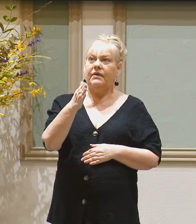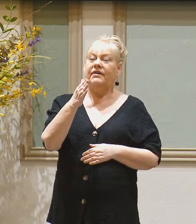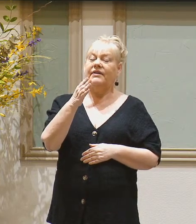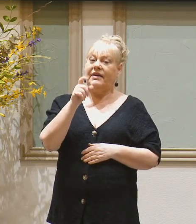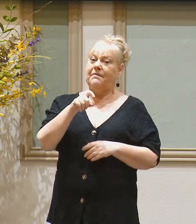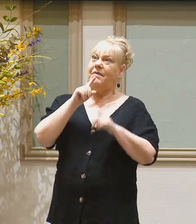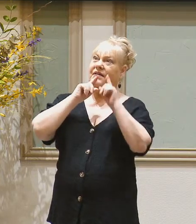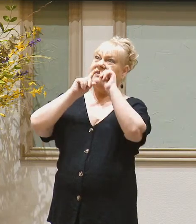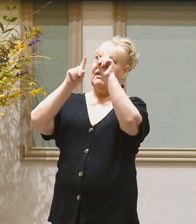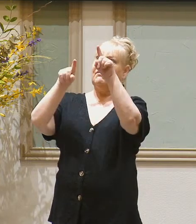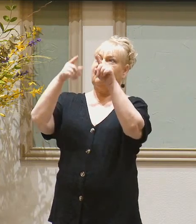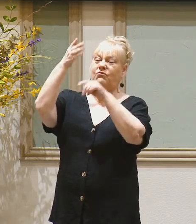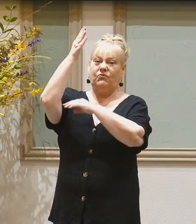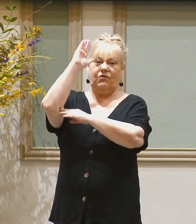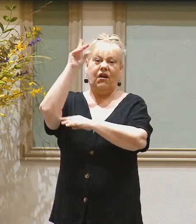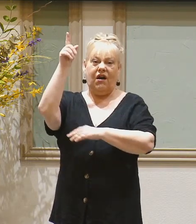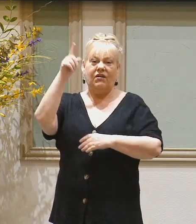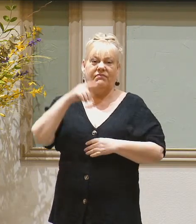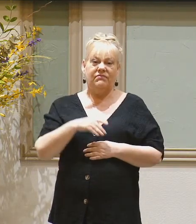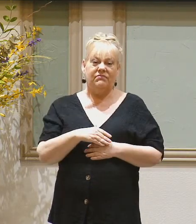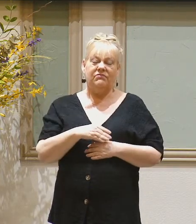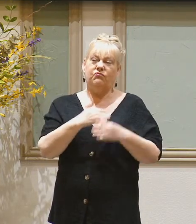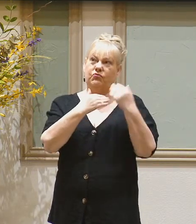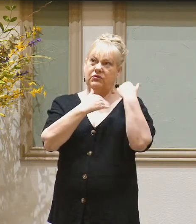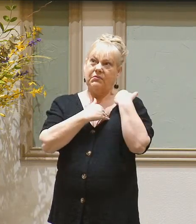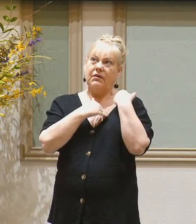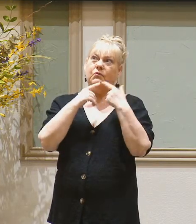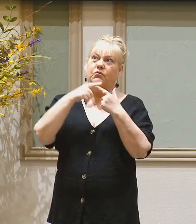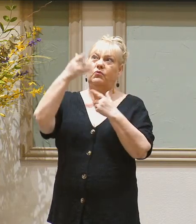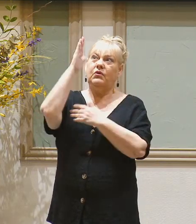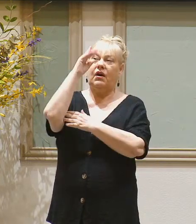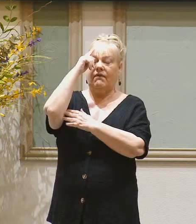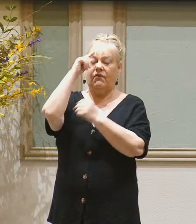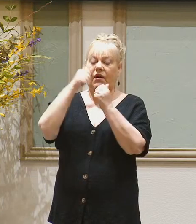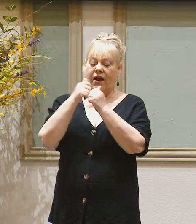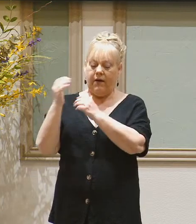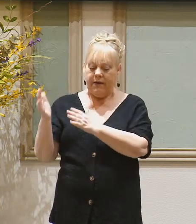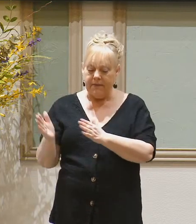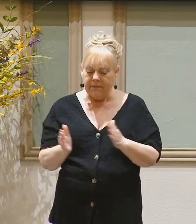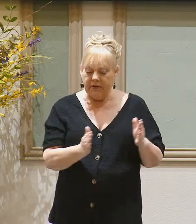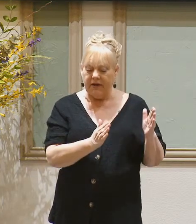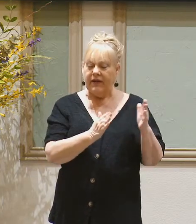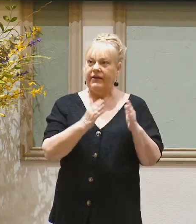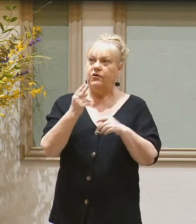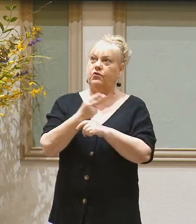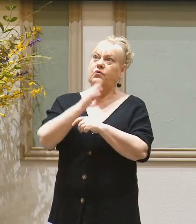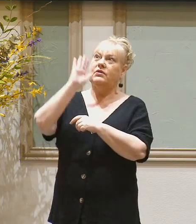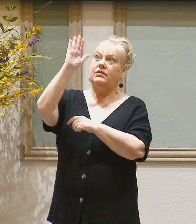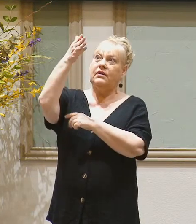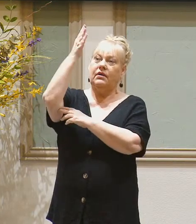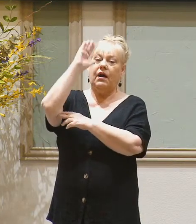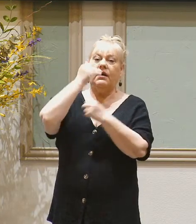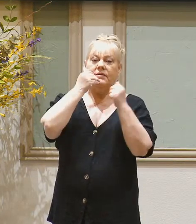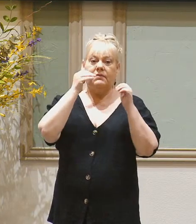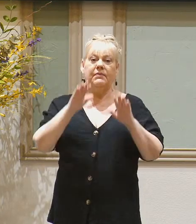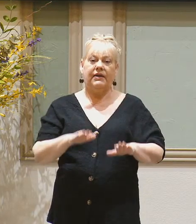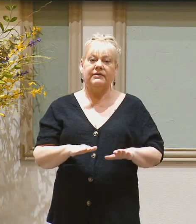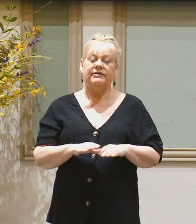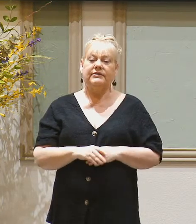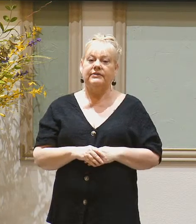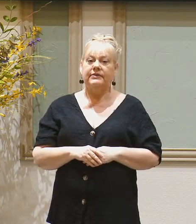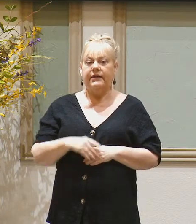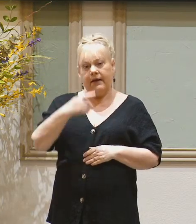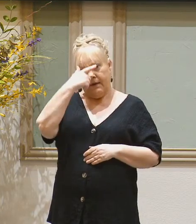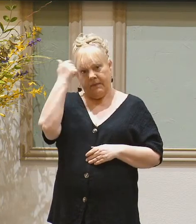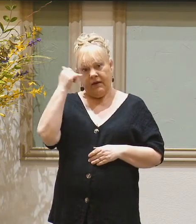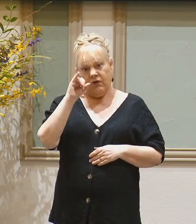to God for how he works this plan and how he uses the blessings of God. And